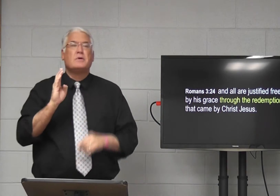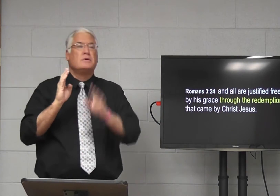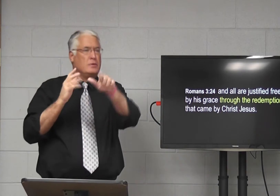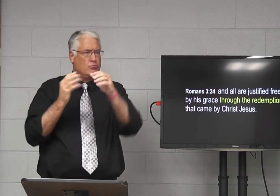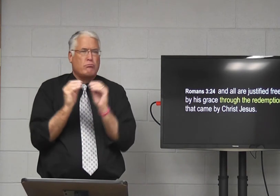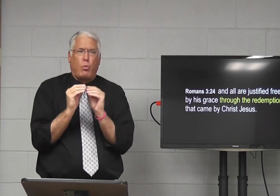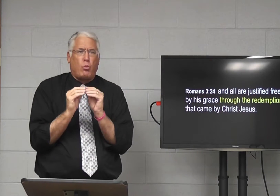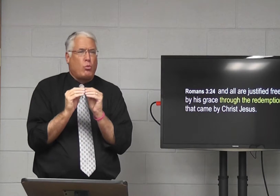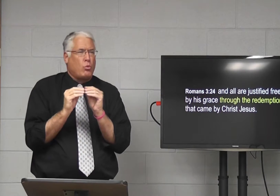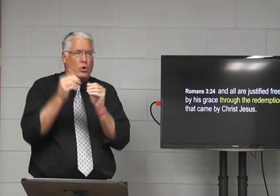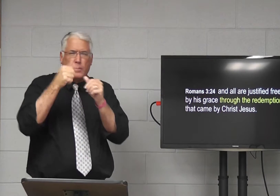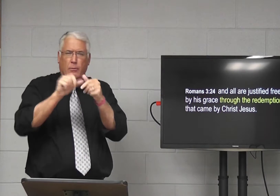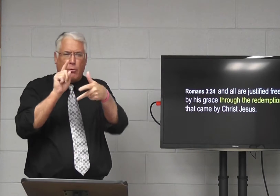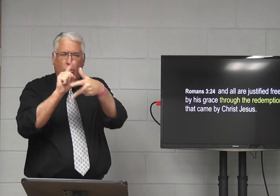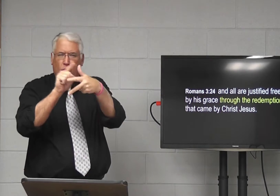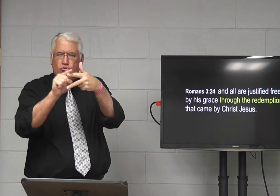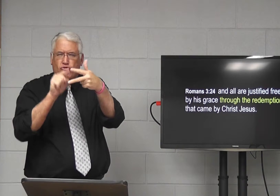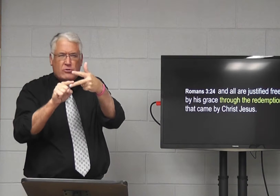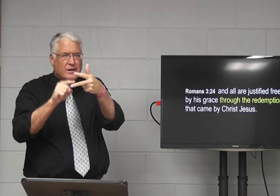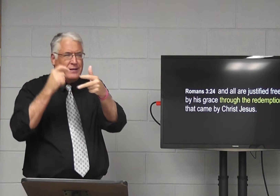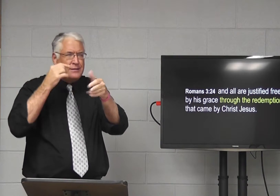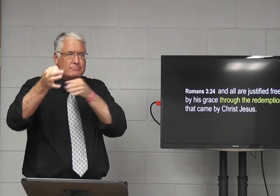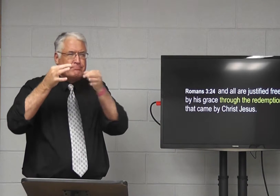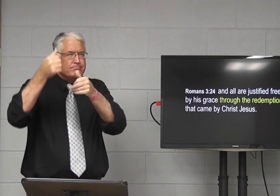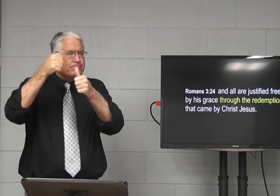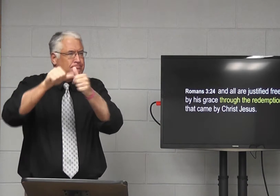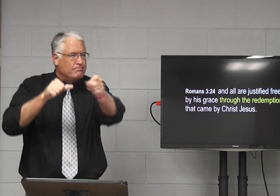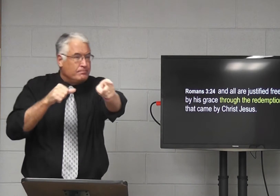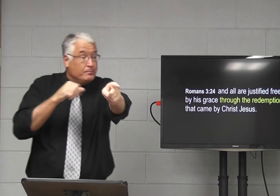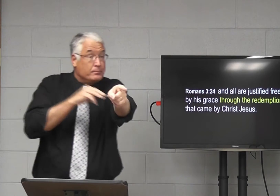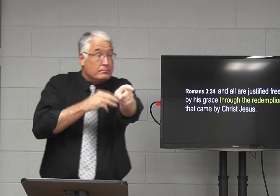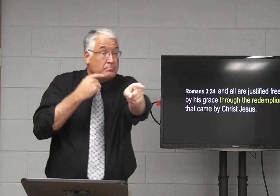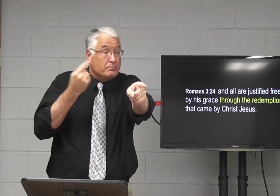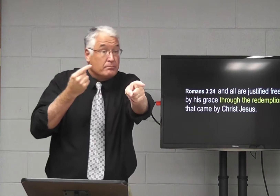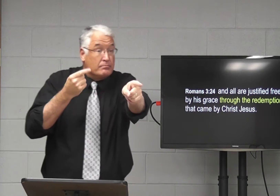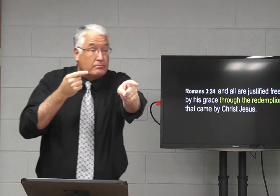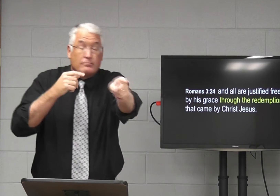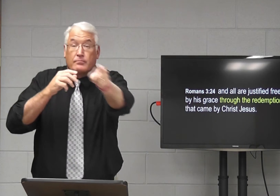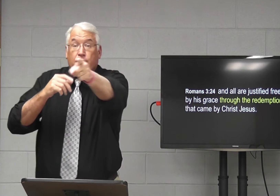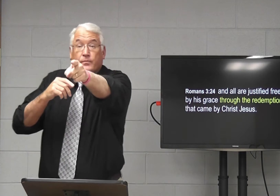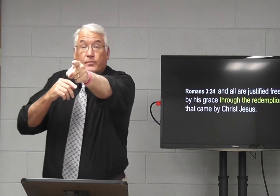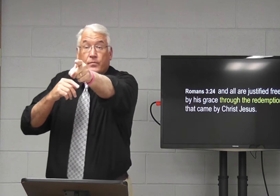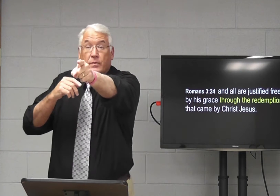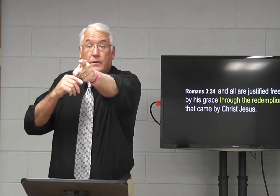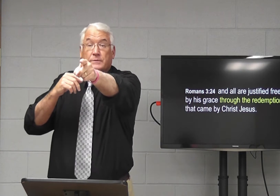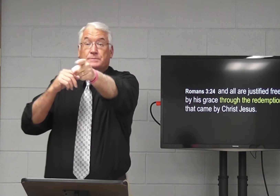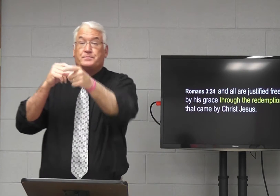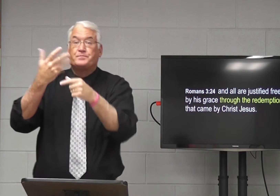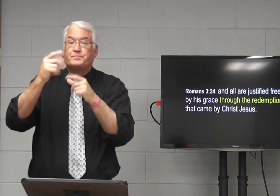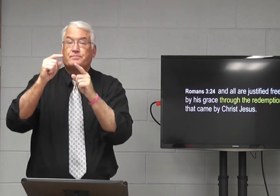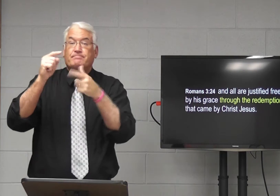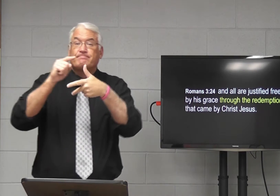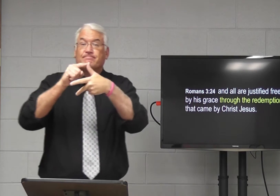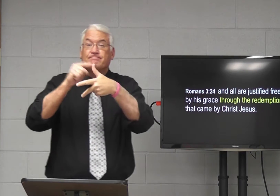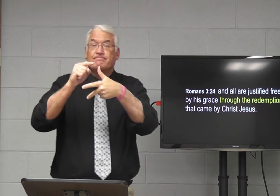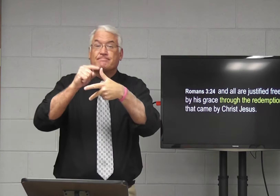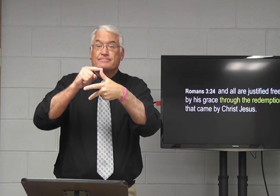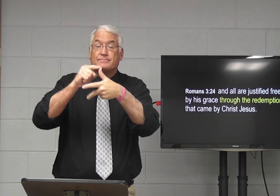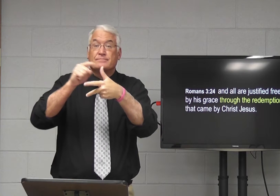be united with God anymore? Remember, there was three different things that we explained or talked about.